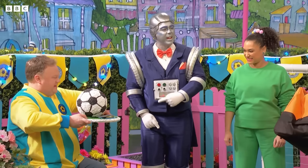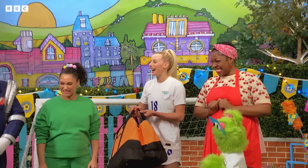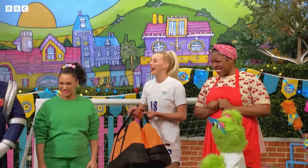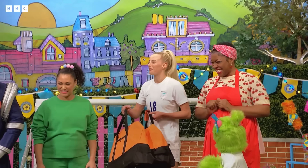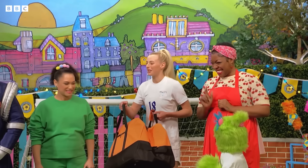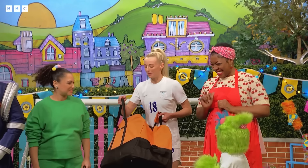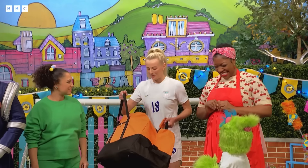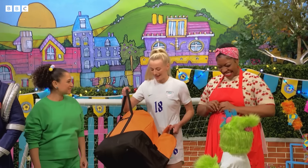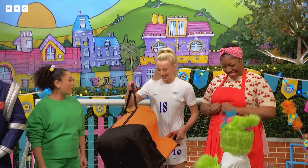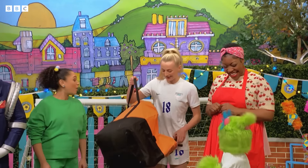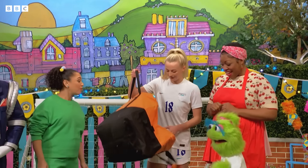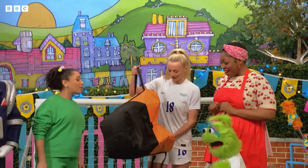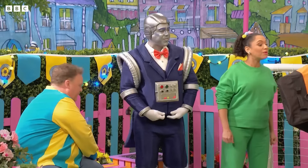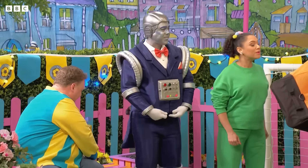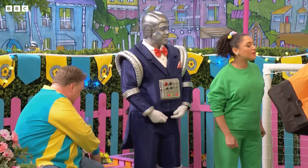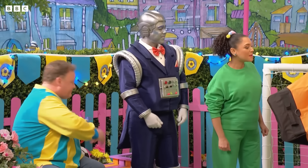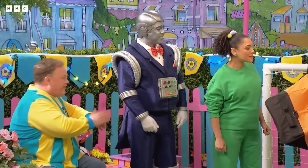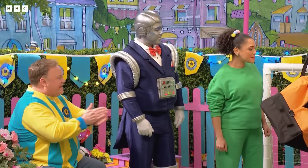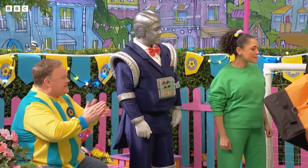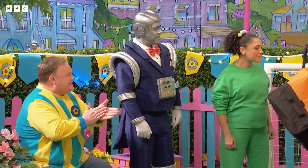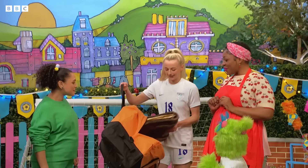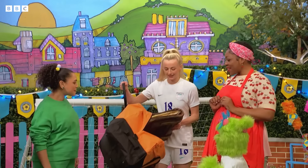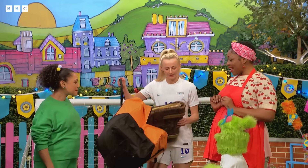Sorry. I have one in my bag. Oh, well done. Right.